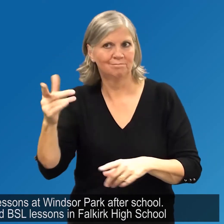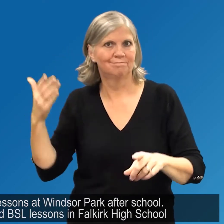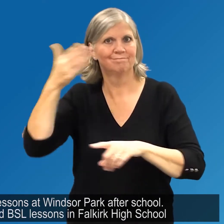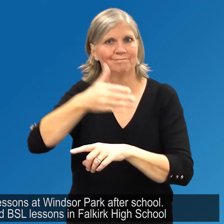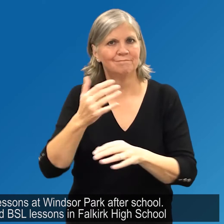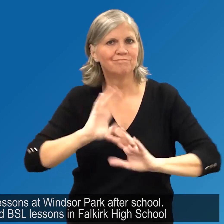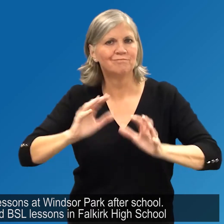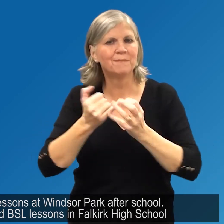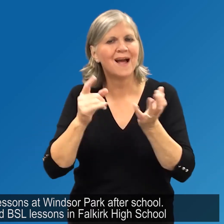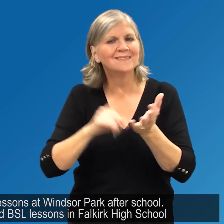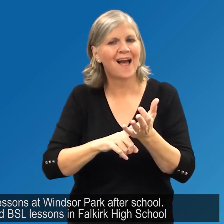school.